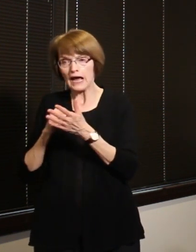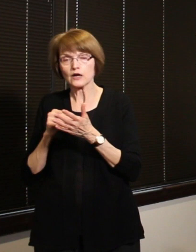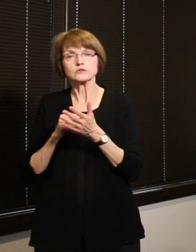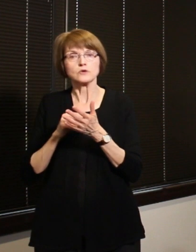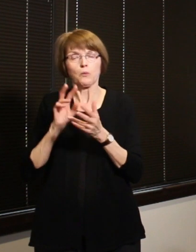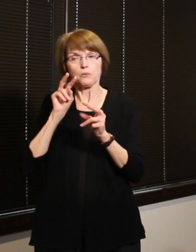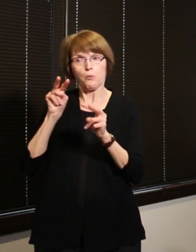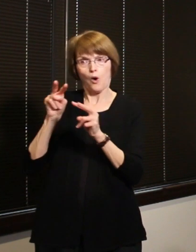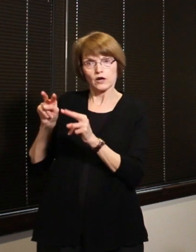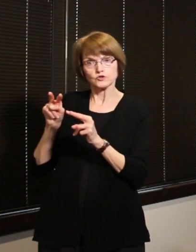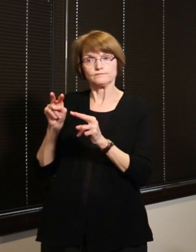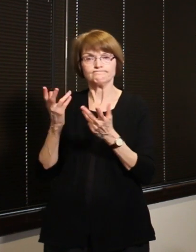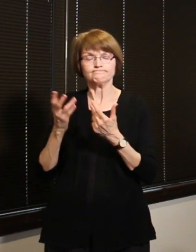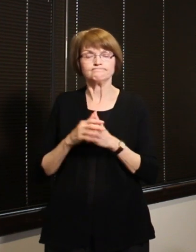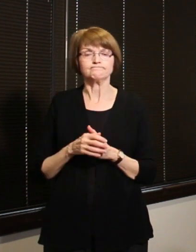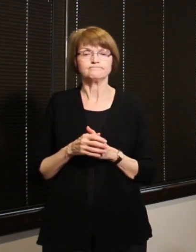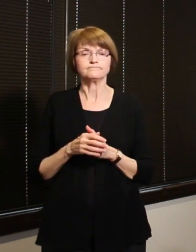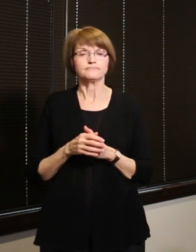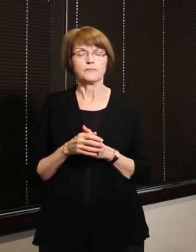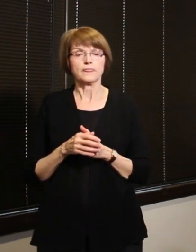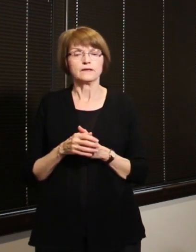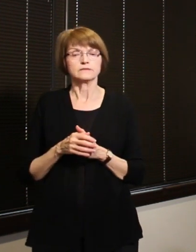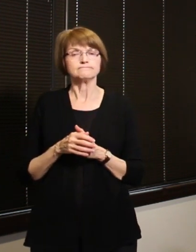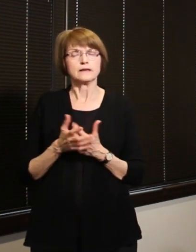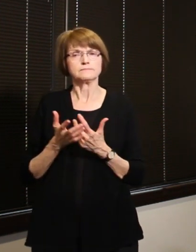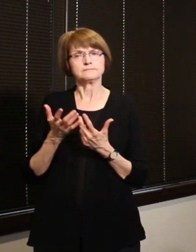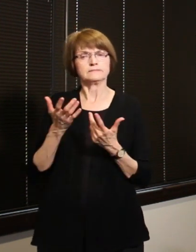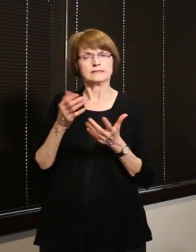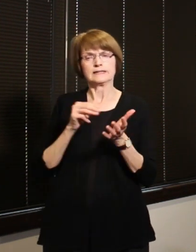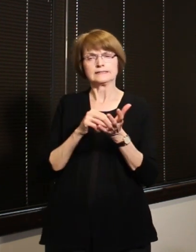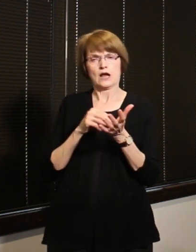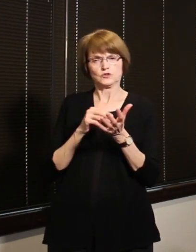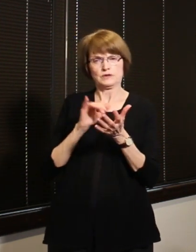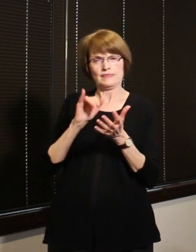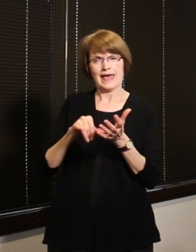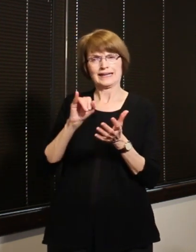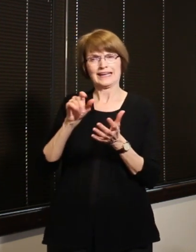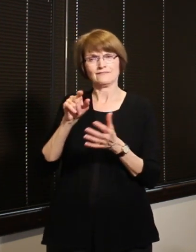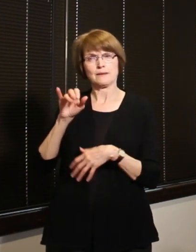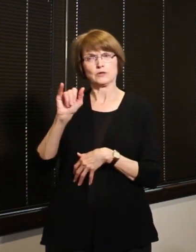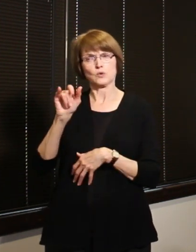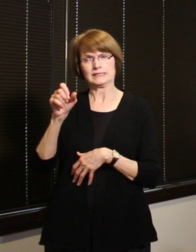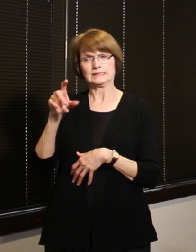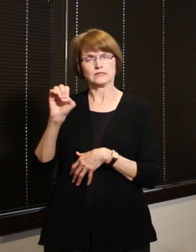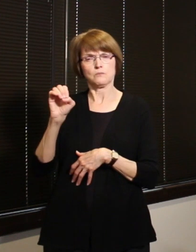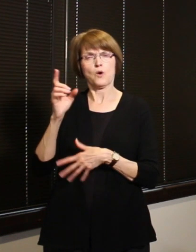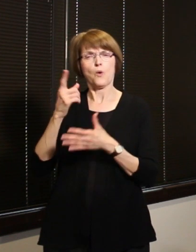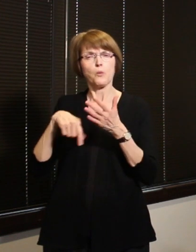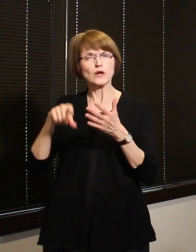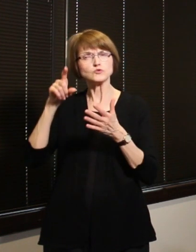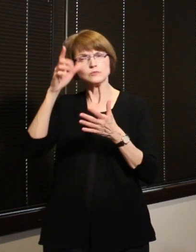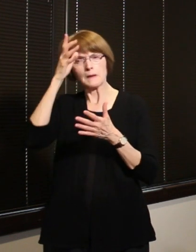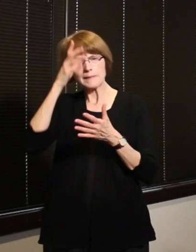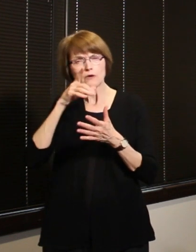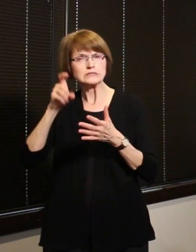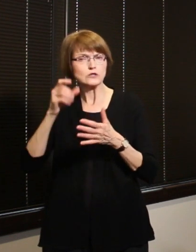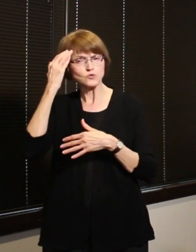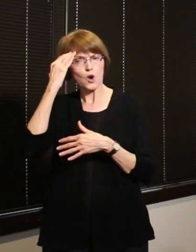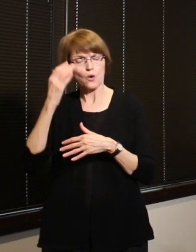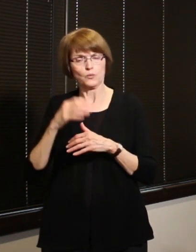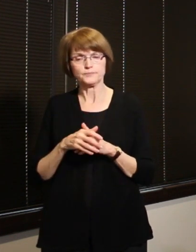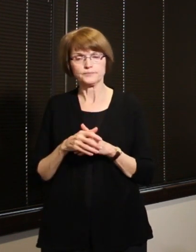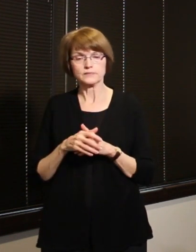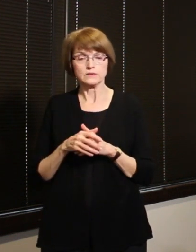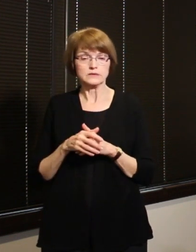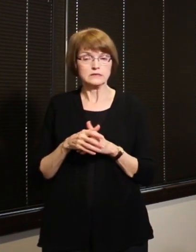What do parents need to know about this illness? Really, it's just to be aware